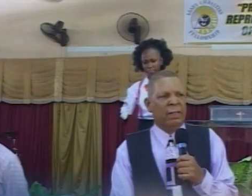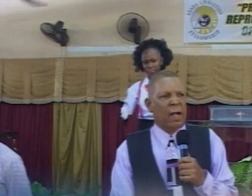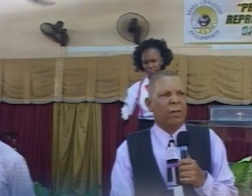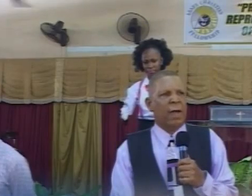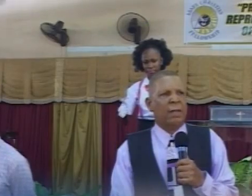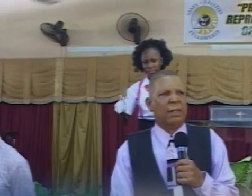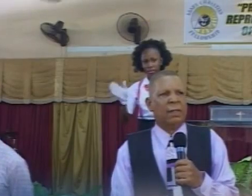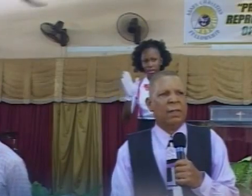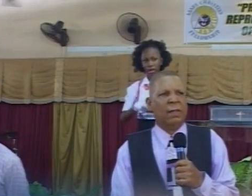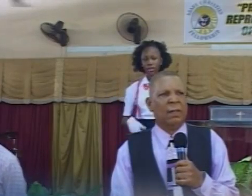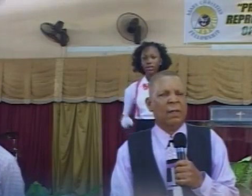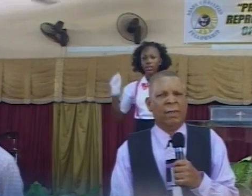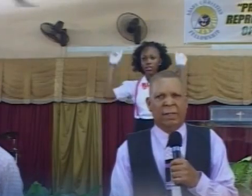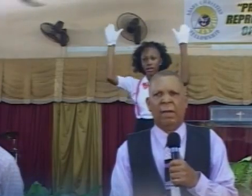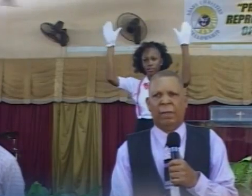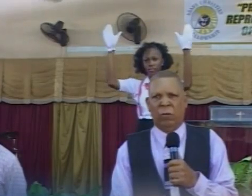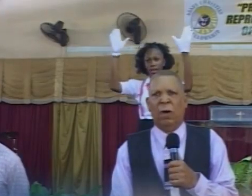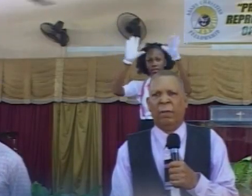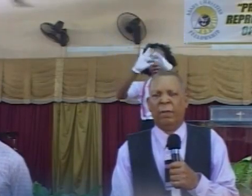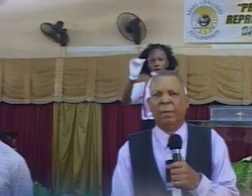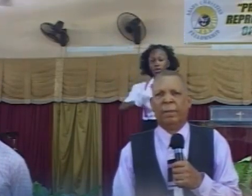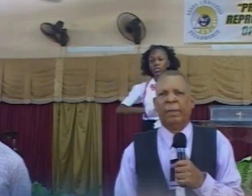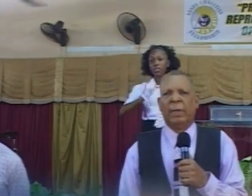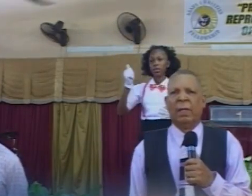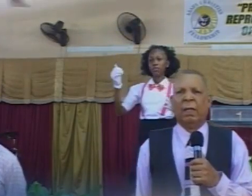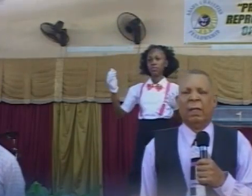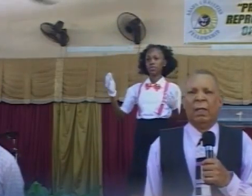on the sacrifice of self through love,